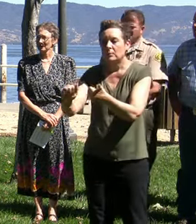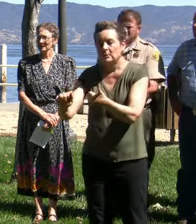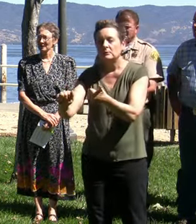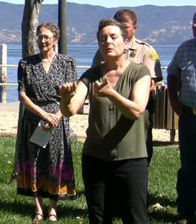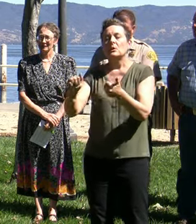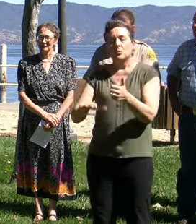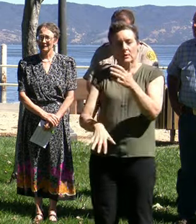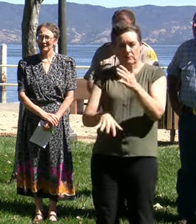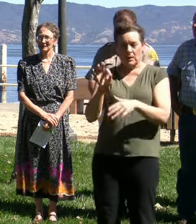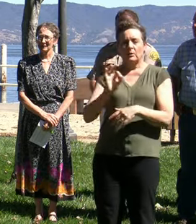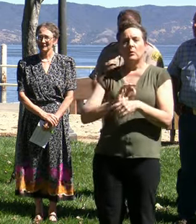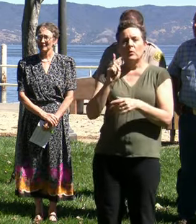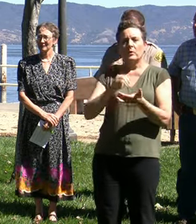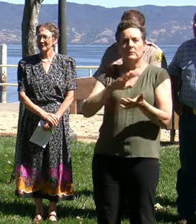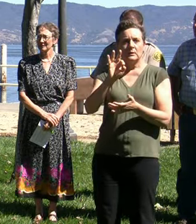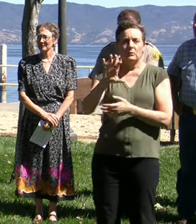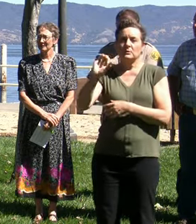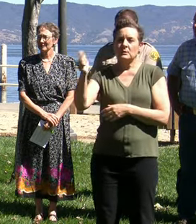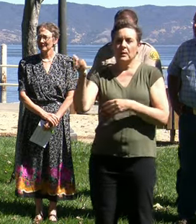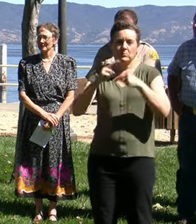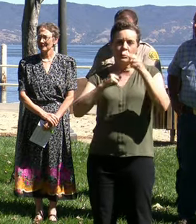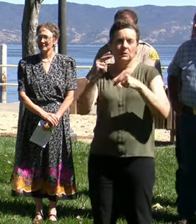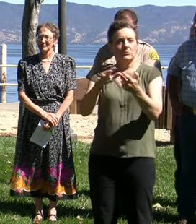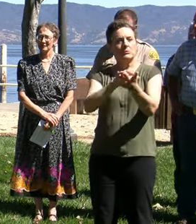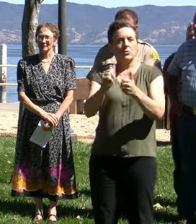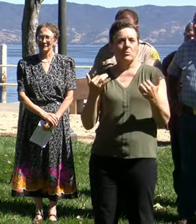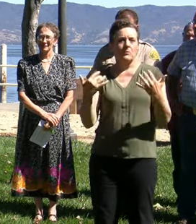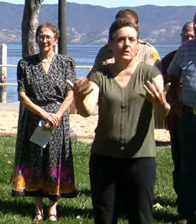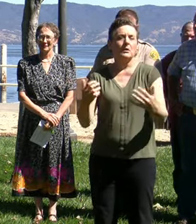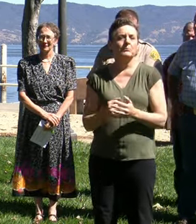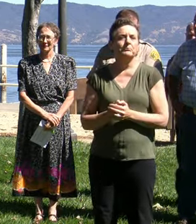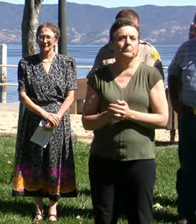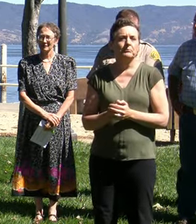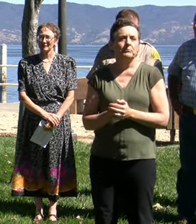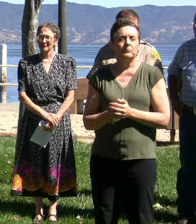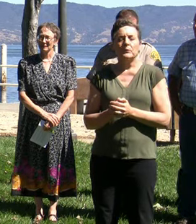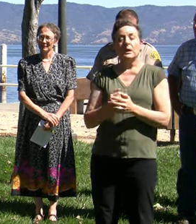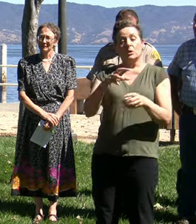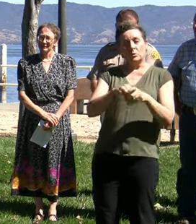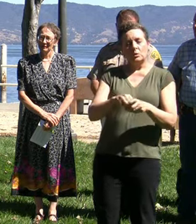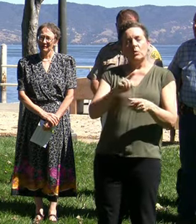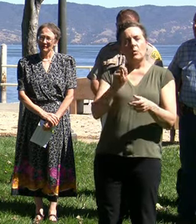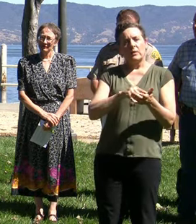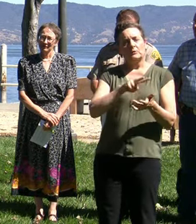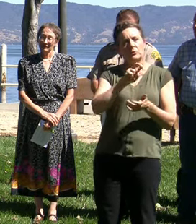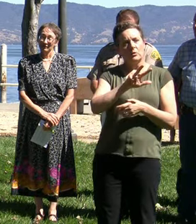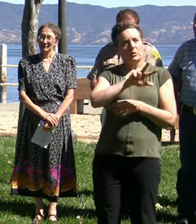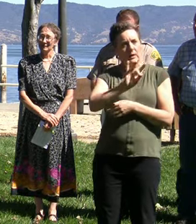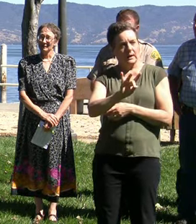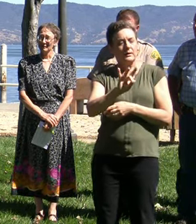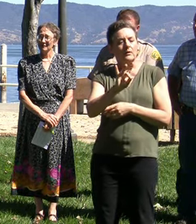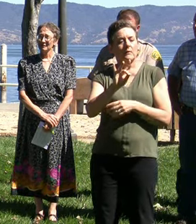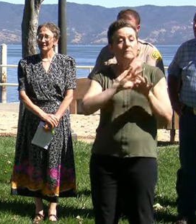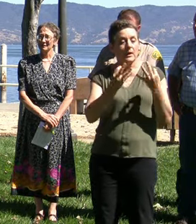that 1,910 structures have been destroyed by the Valley Fire. Among that number are 1,238 single-family